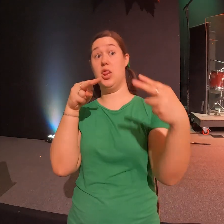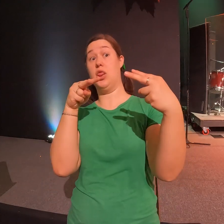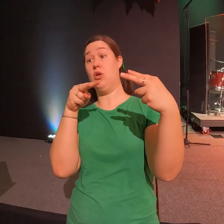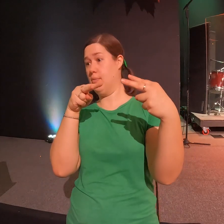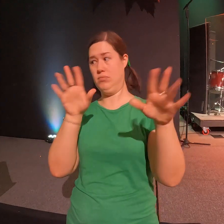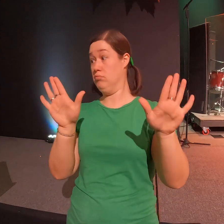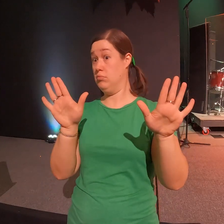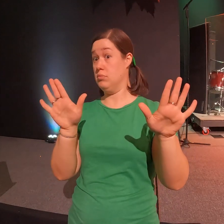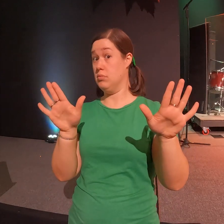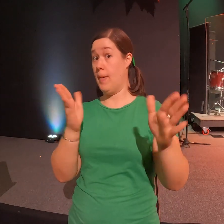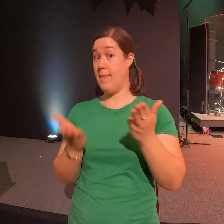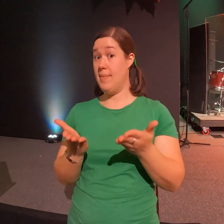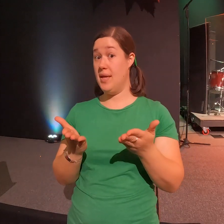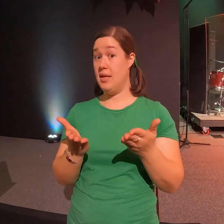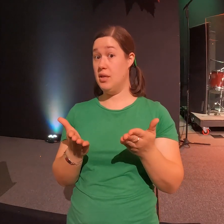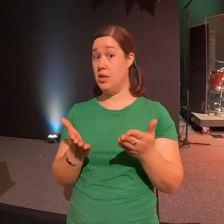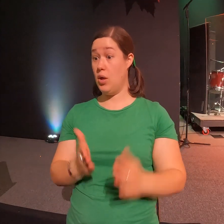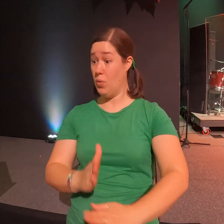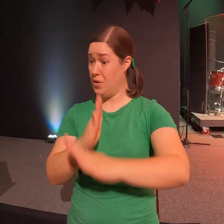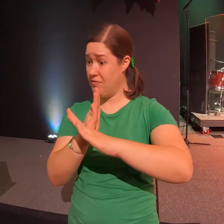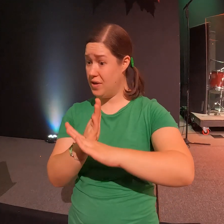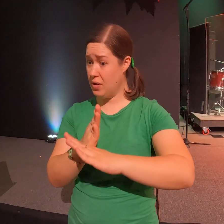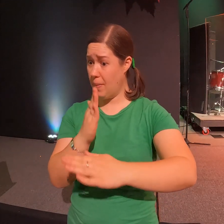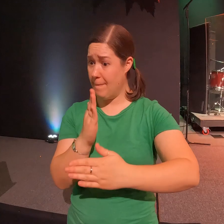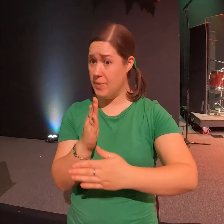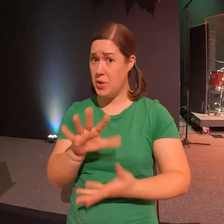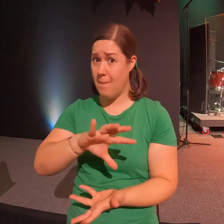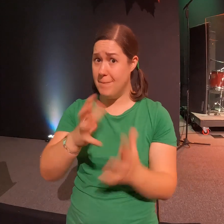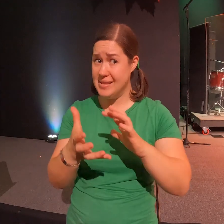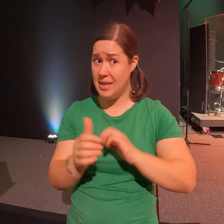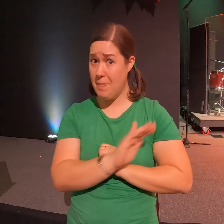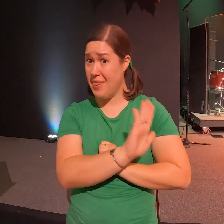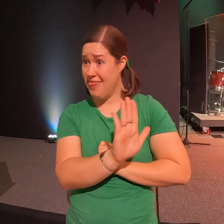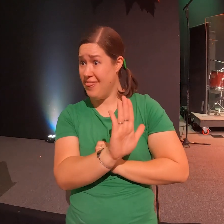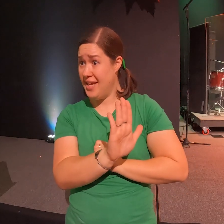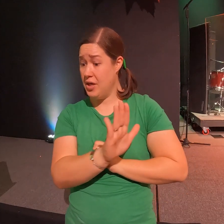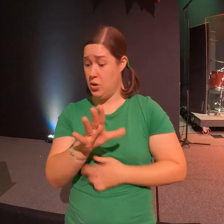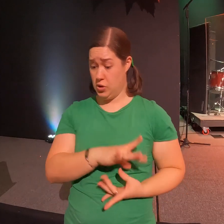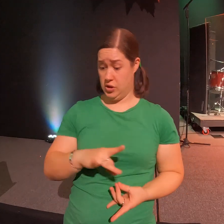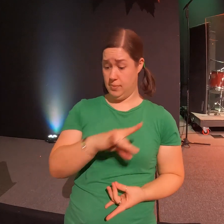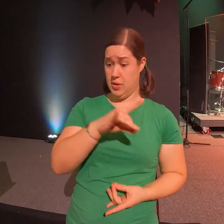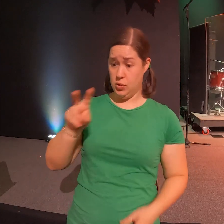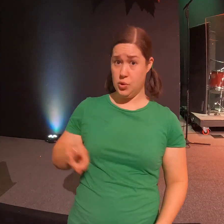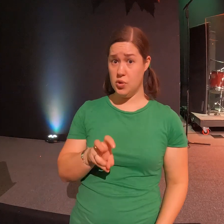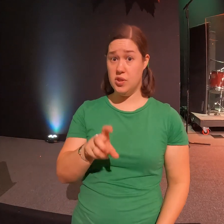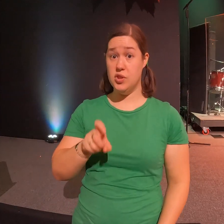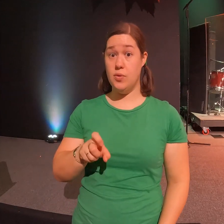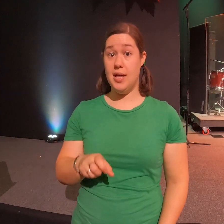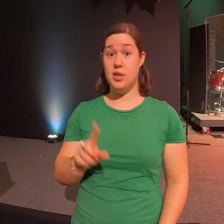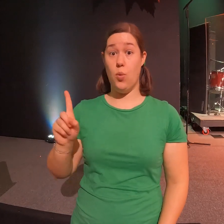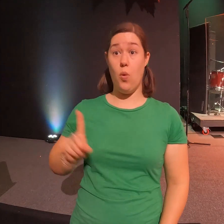their spiritual journey. So you had to, like, walk around with your head down.